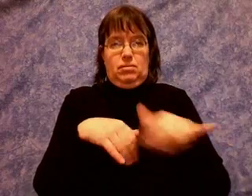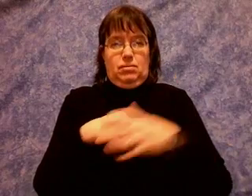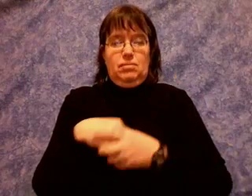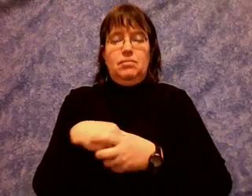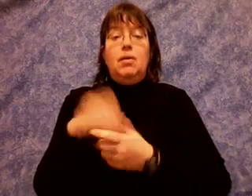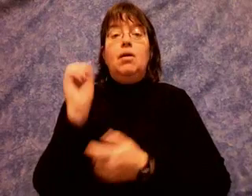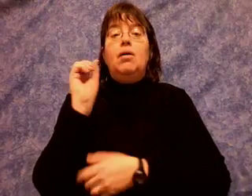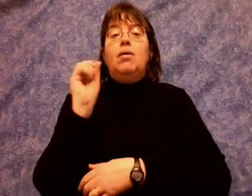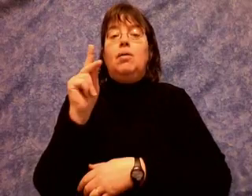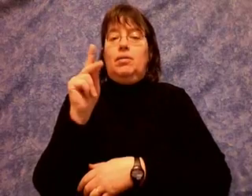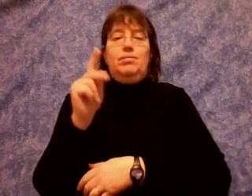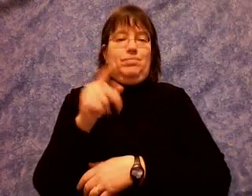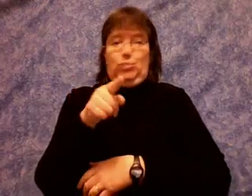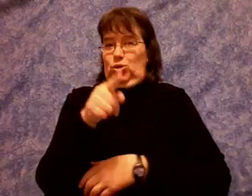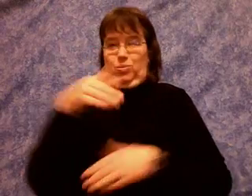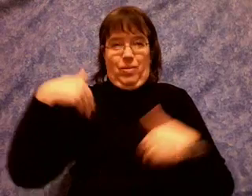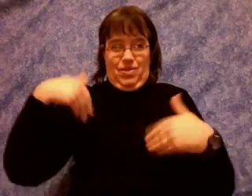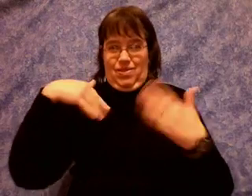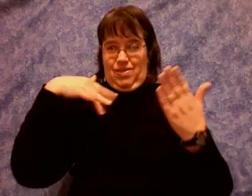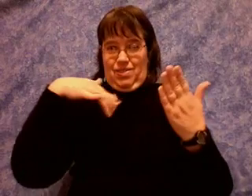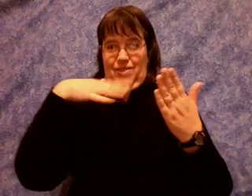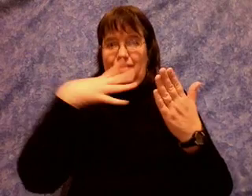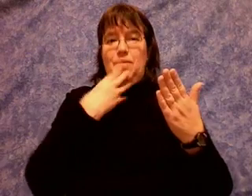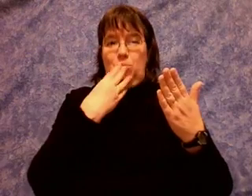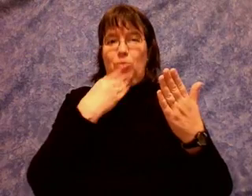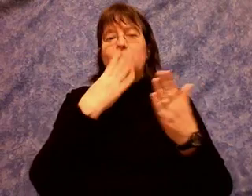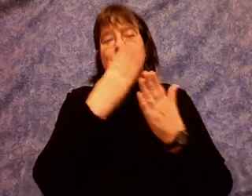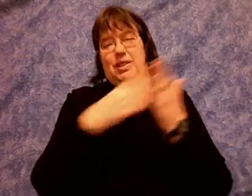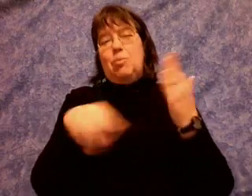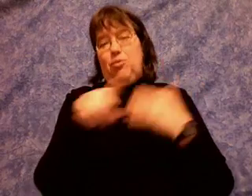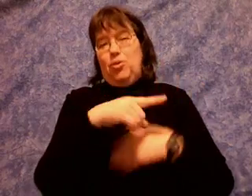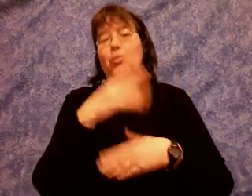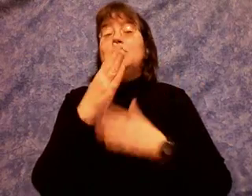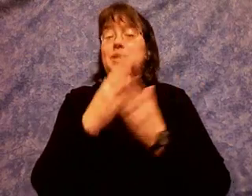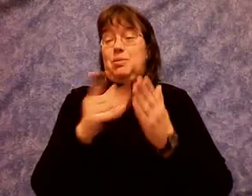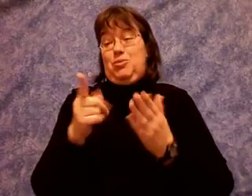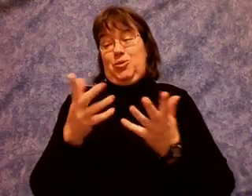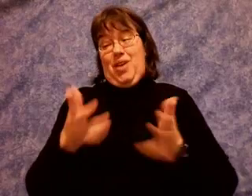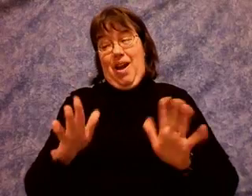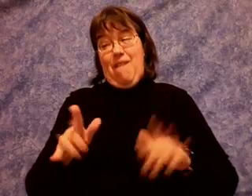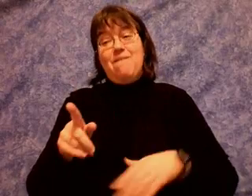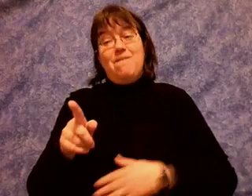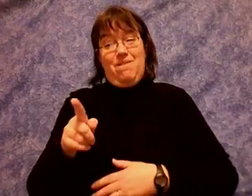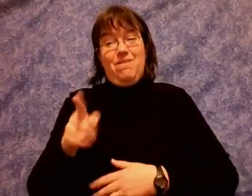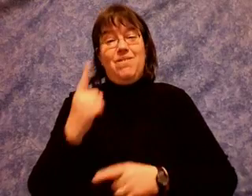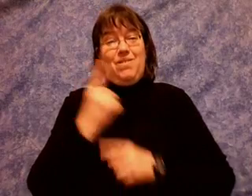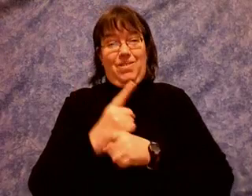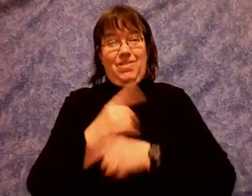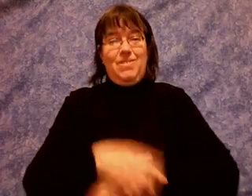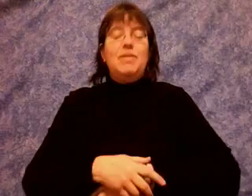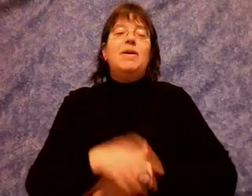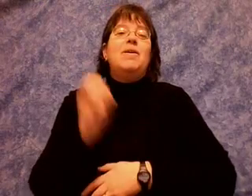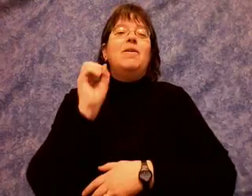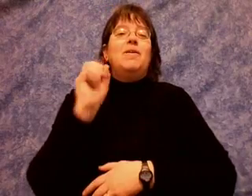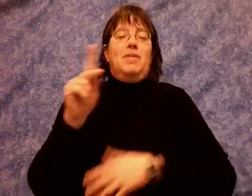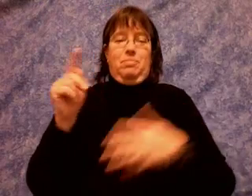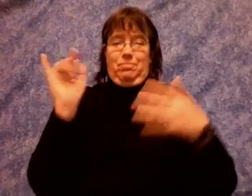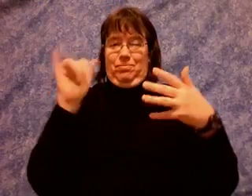Where, to, from, and those kinds of things are included in the verb. And I know most of you haven't studied Hebrew. One of you has. Am I right?